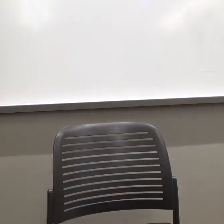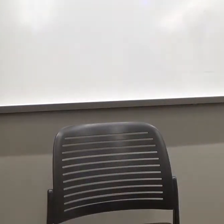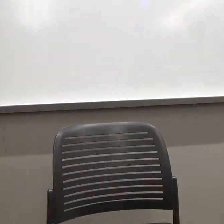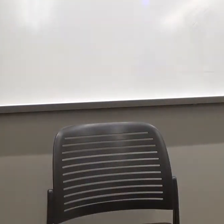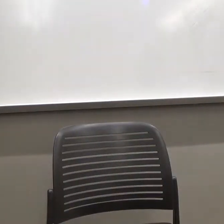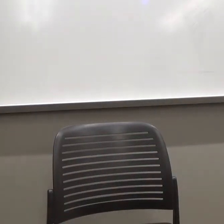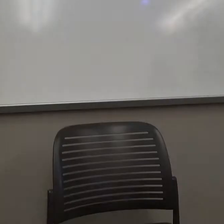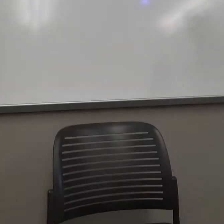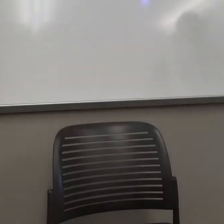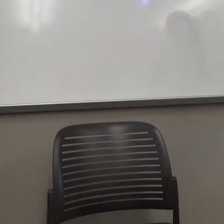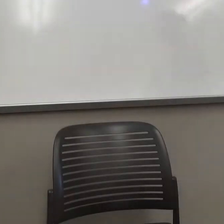at